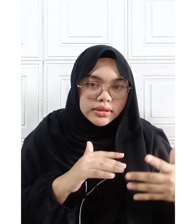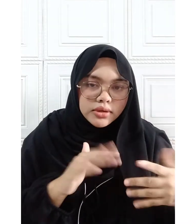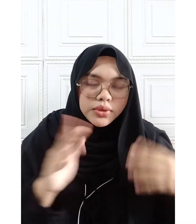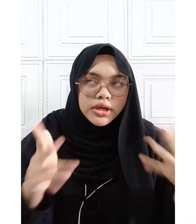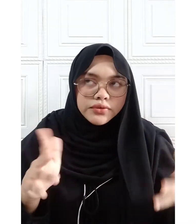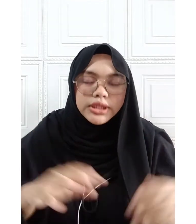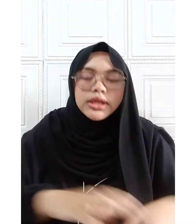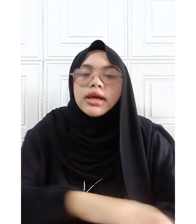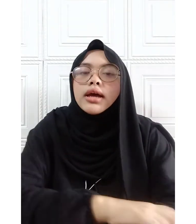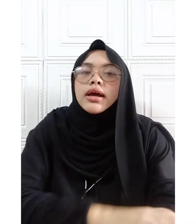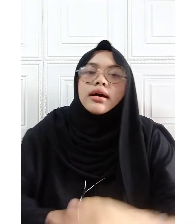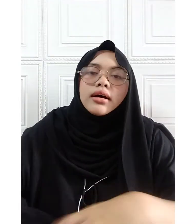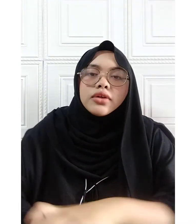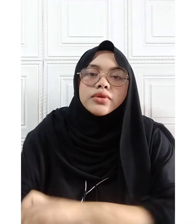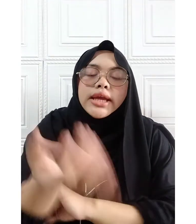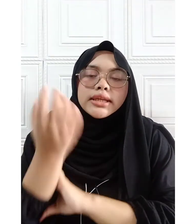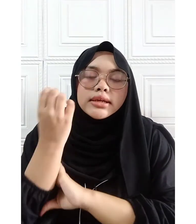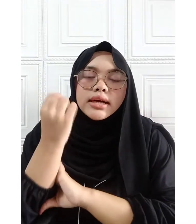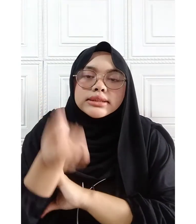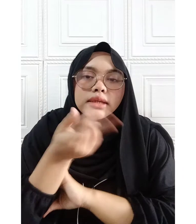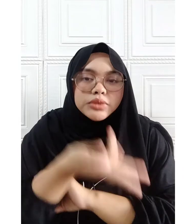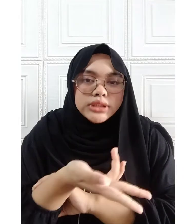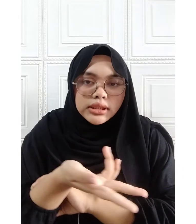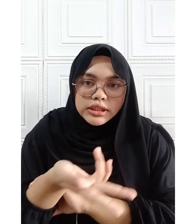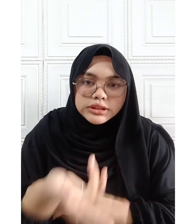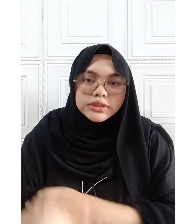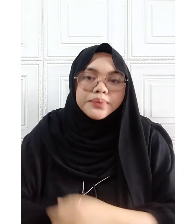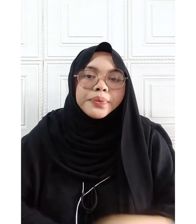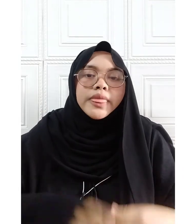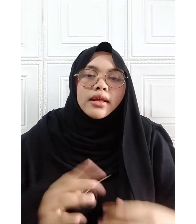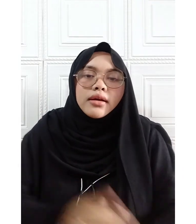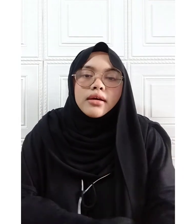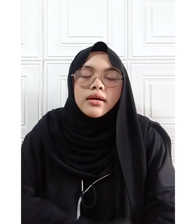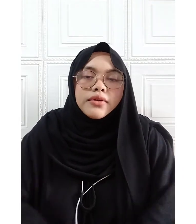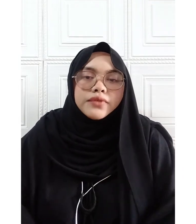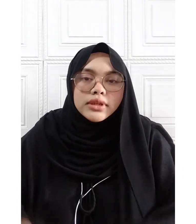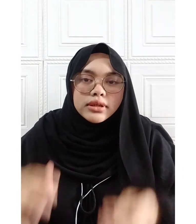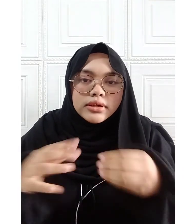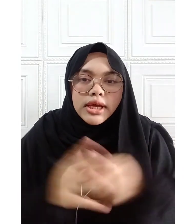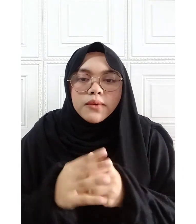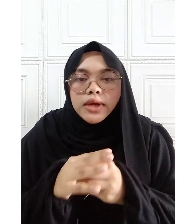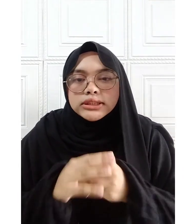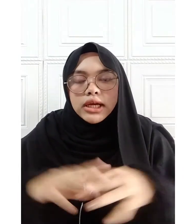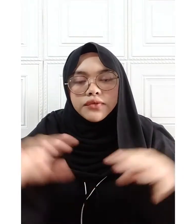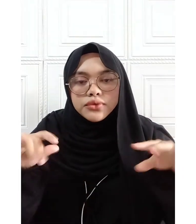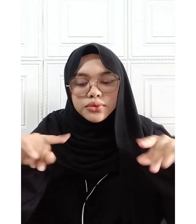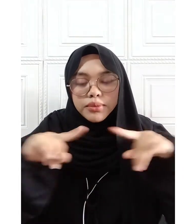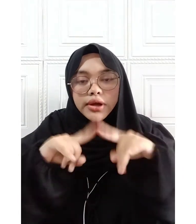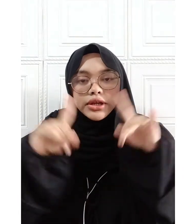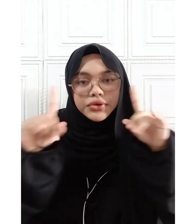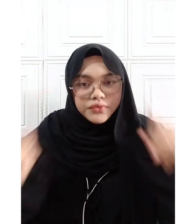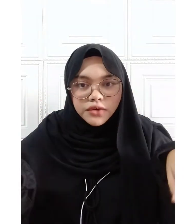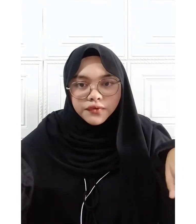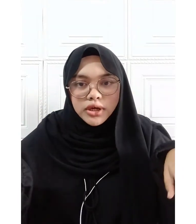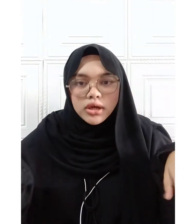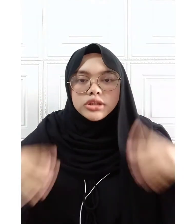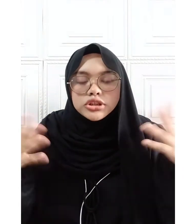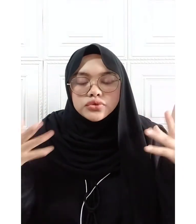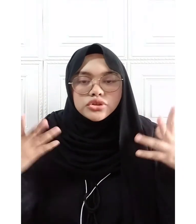with 100, to get the answer in percentage. After that, we actually have to plot a graph just to show